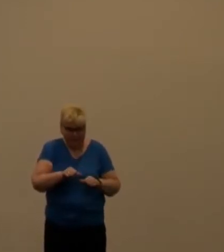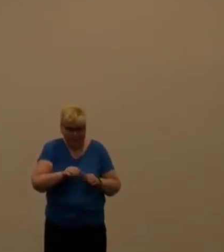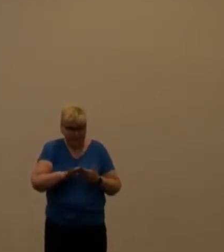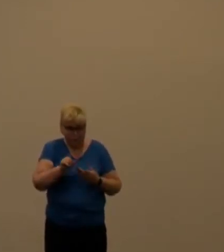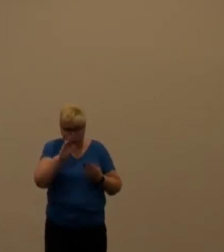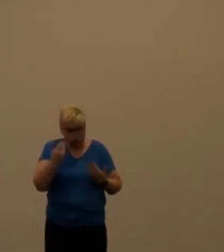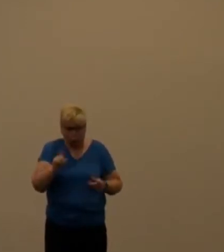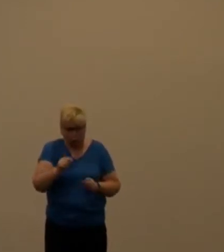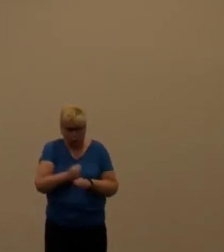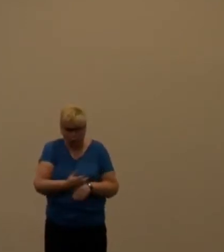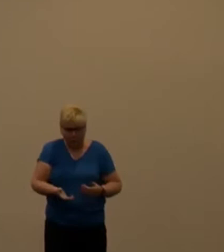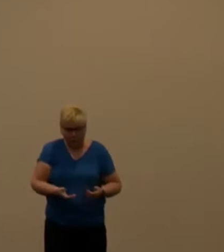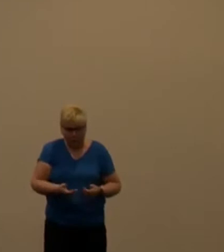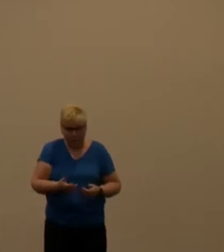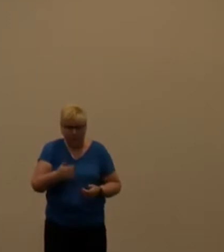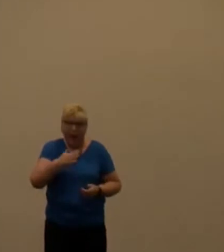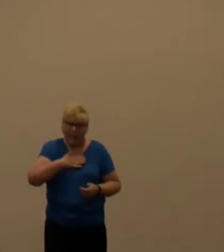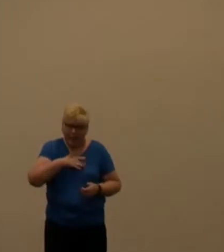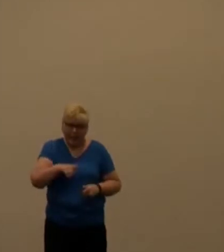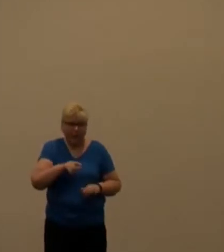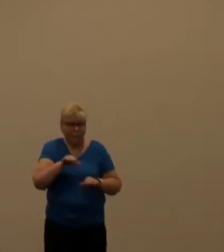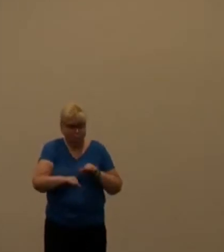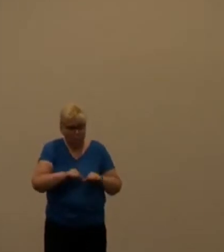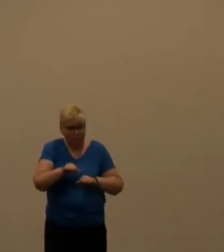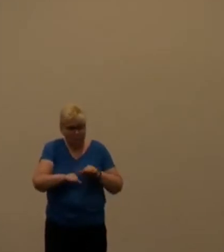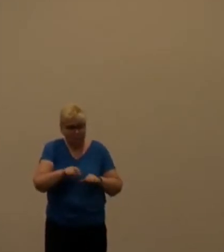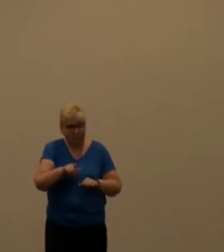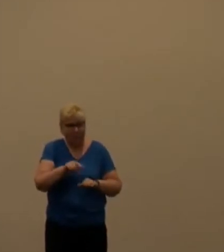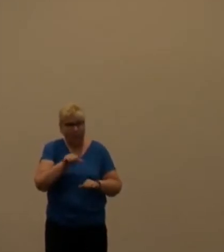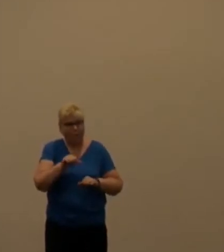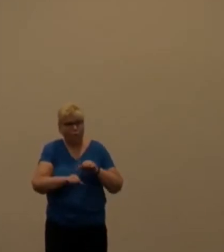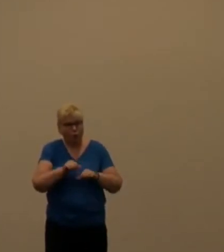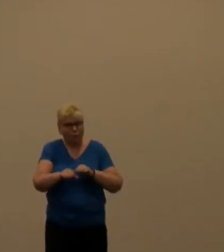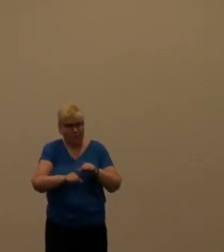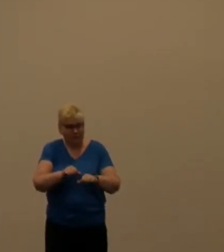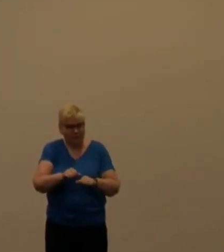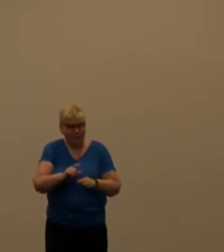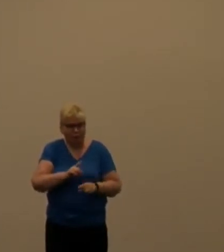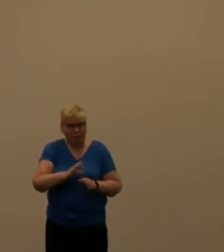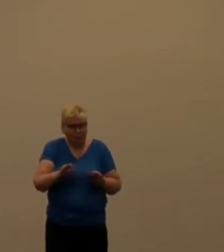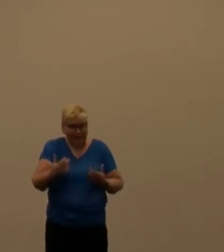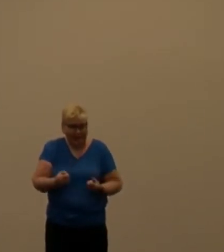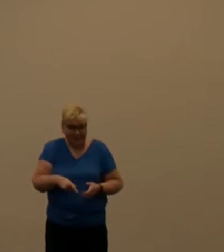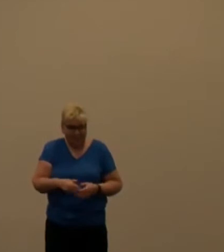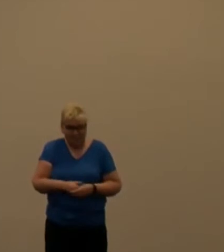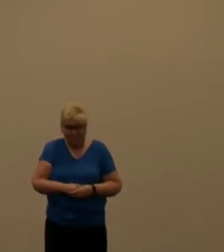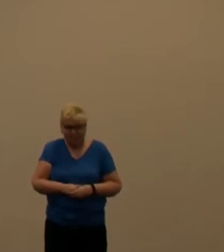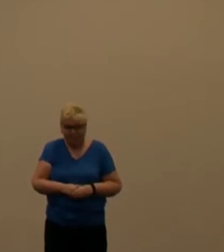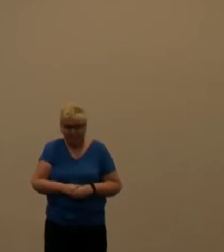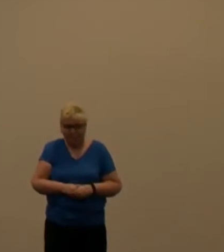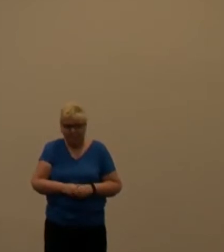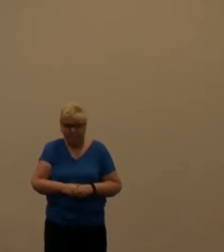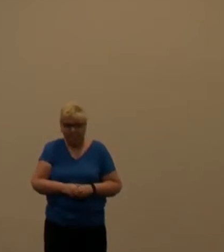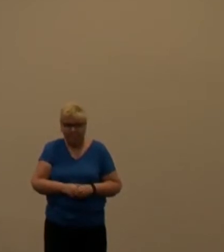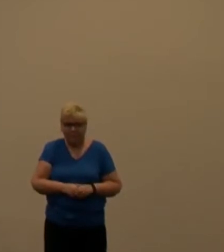doing. I like processes. I like processes because no one has them. You ask